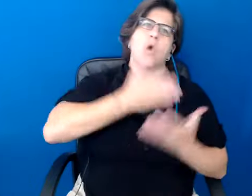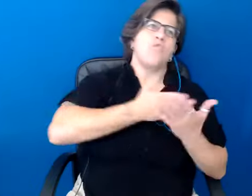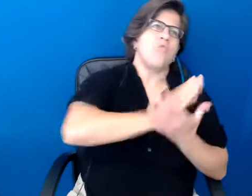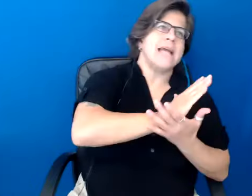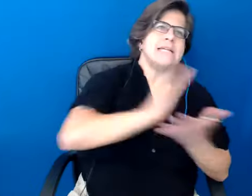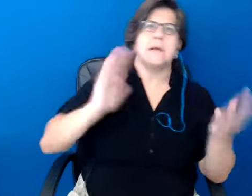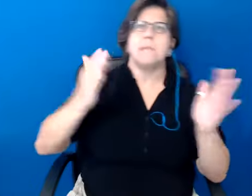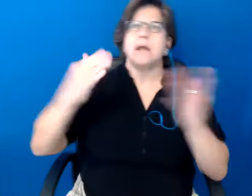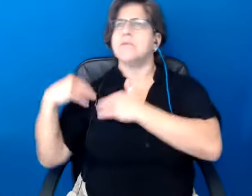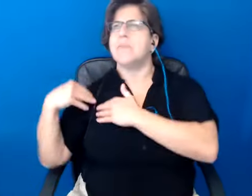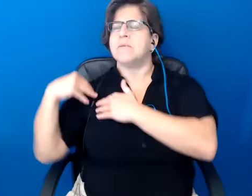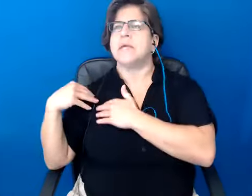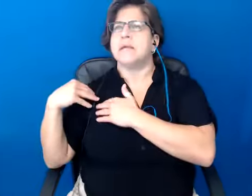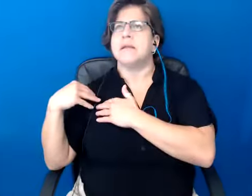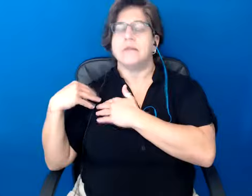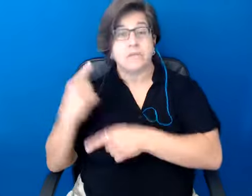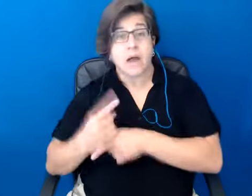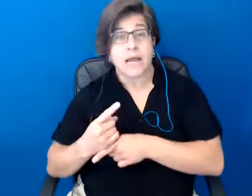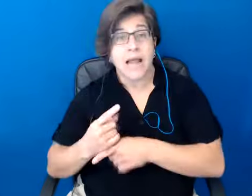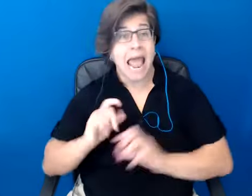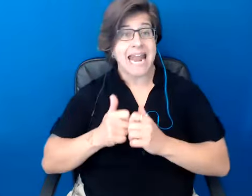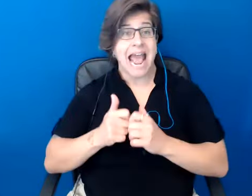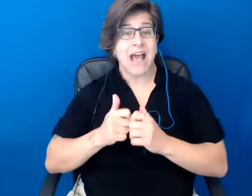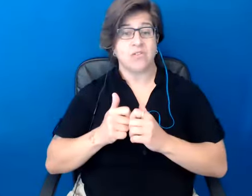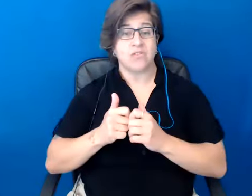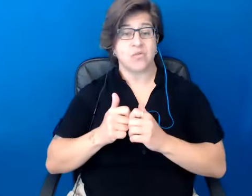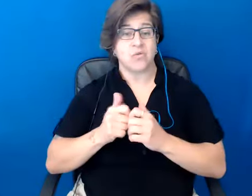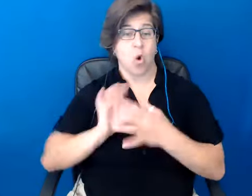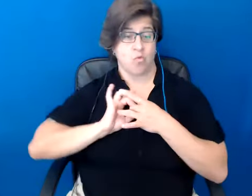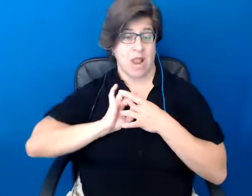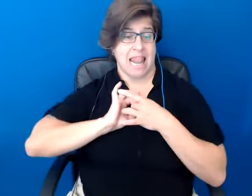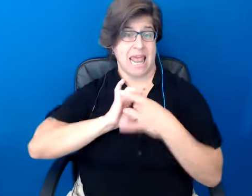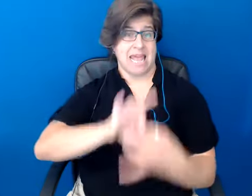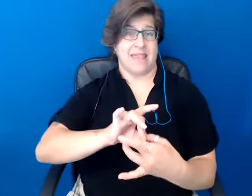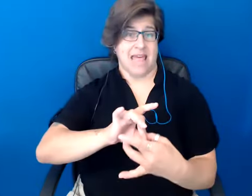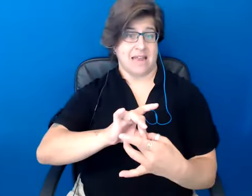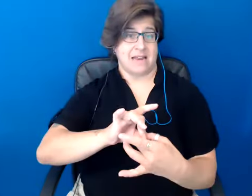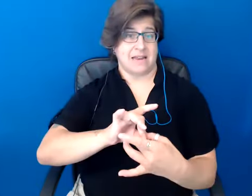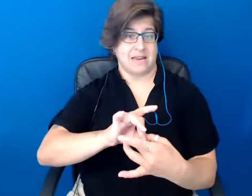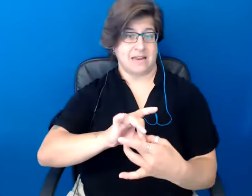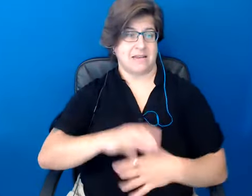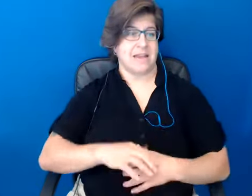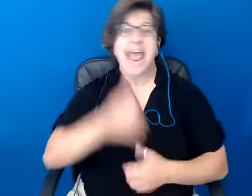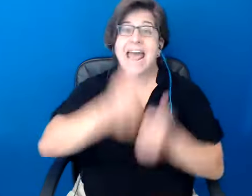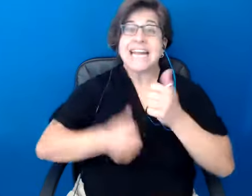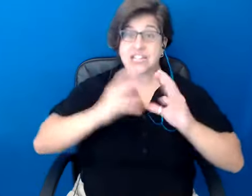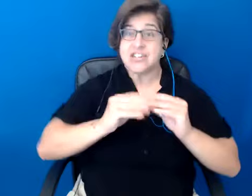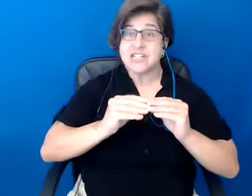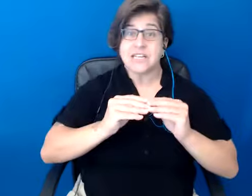But really, what got me thinking was rights versus responsibilities, right? And how to tie